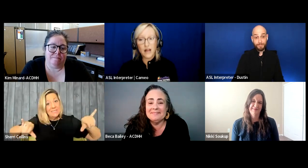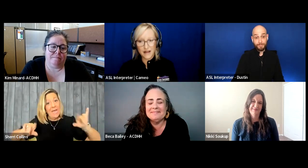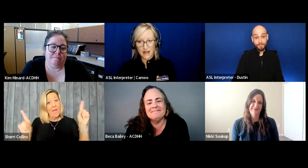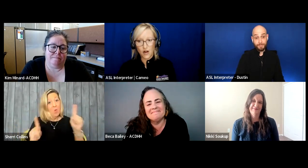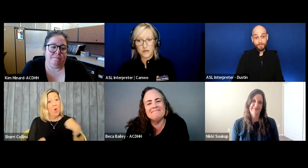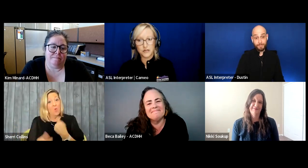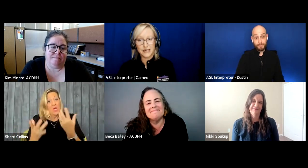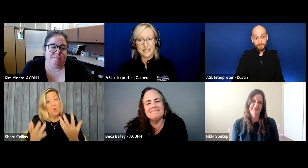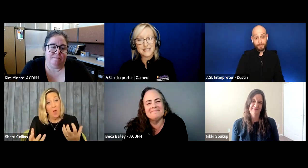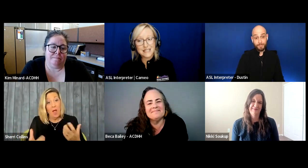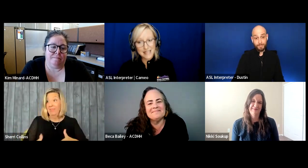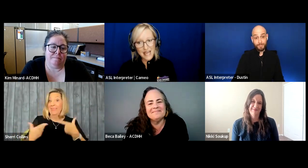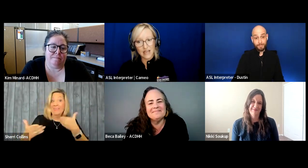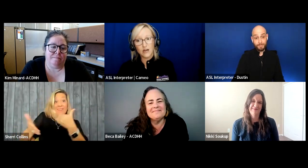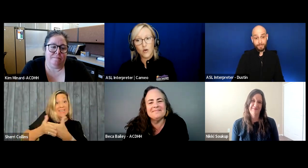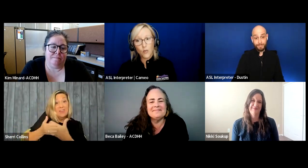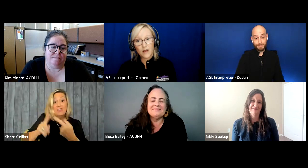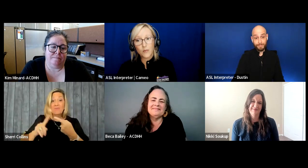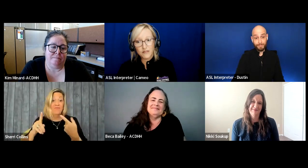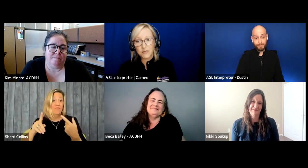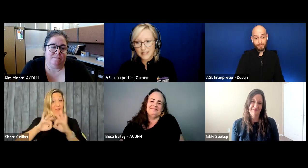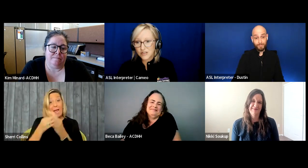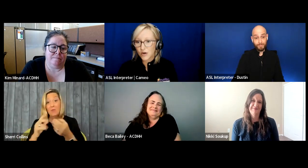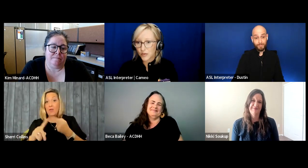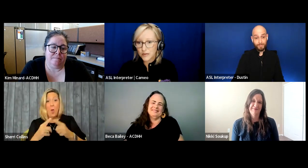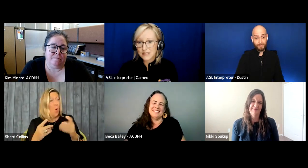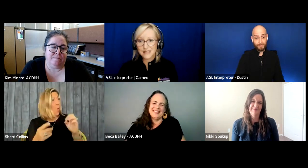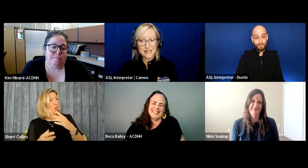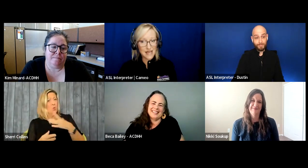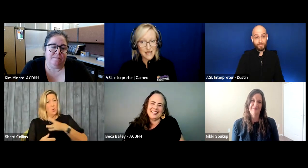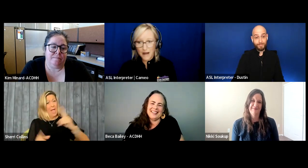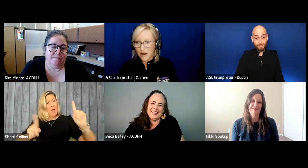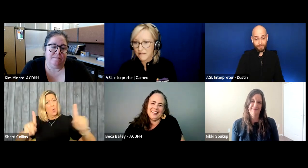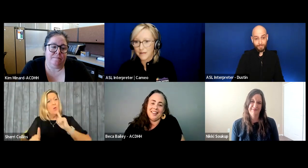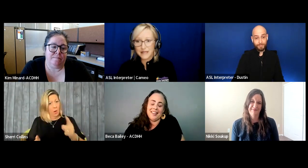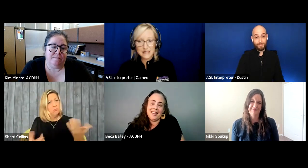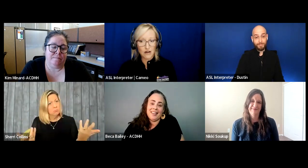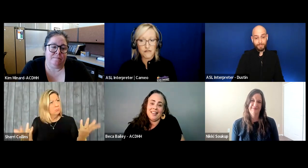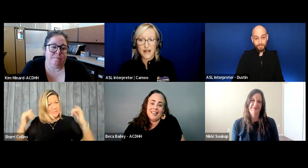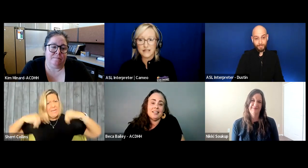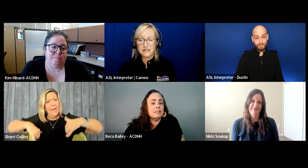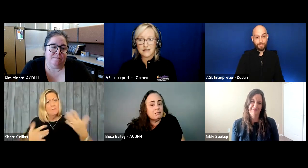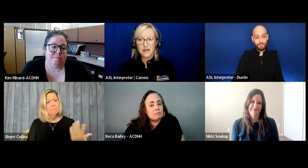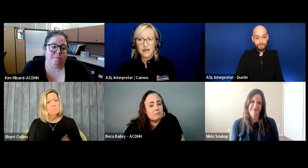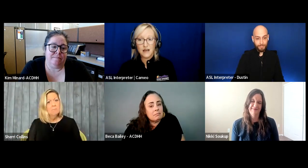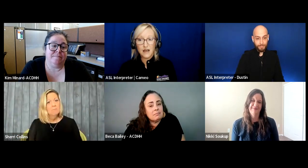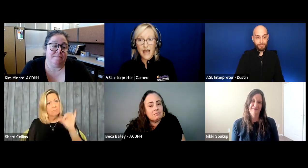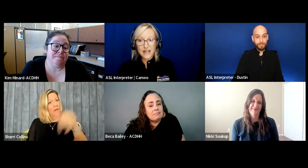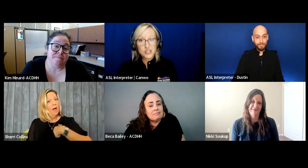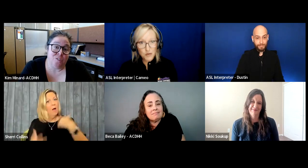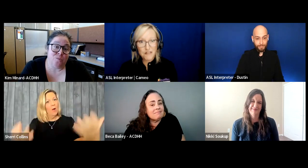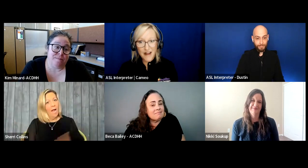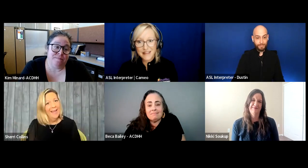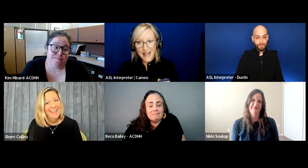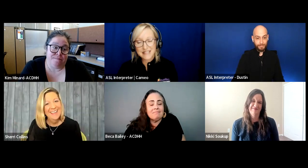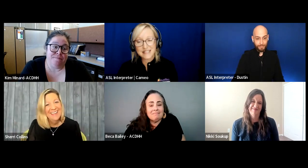all have that opportunity to stay where we've placed our roots, to stay by our families and our friends, and